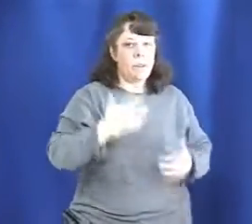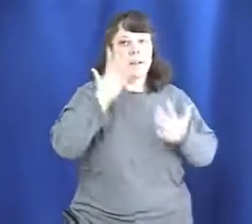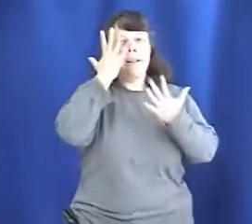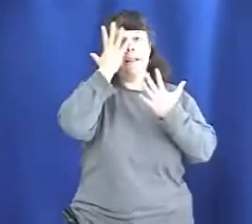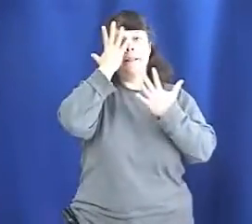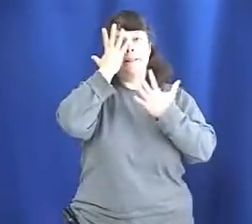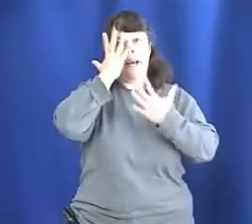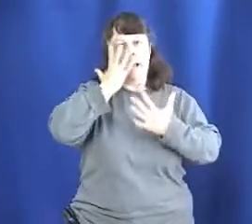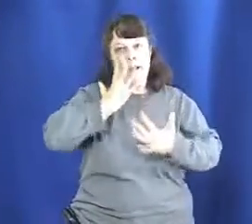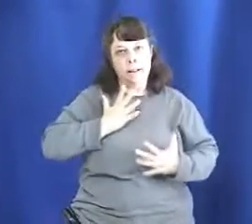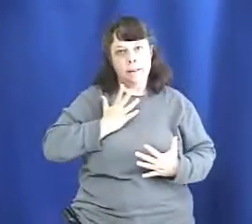Sad.